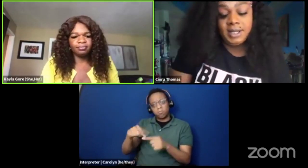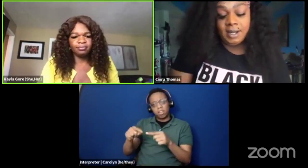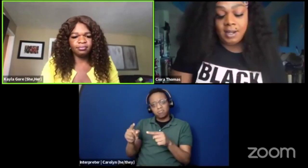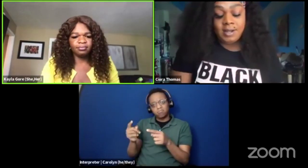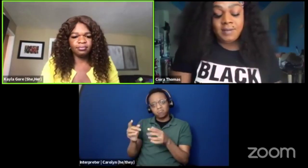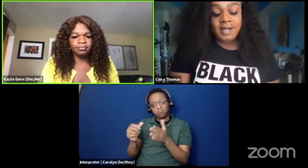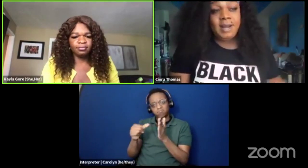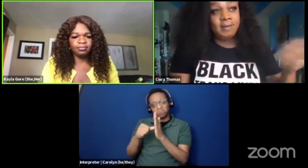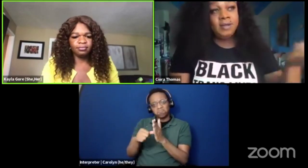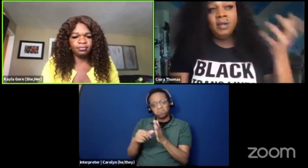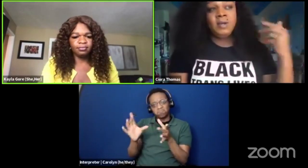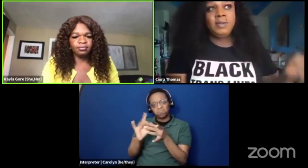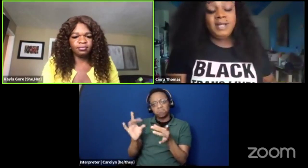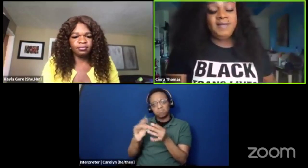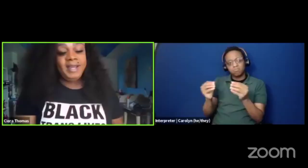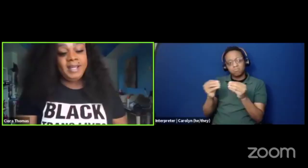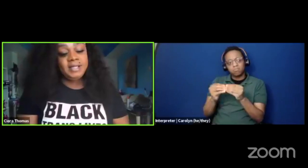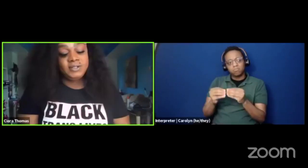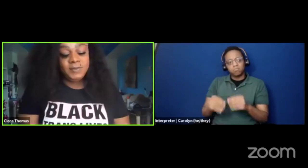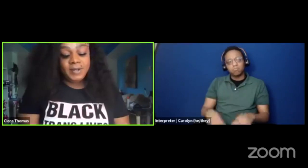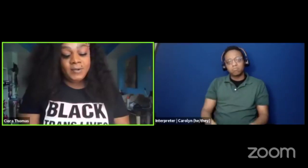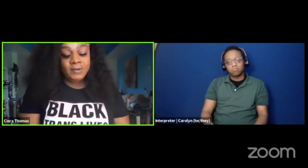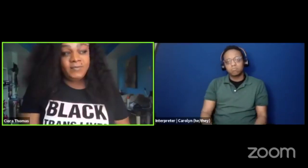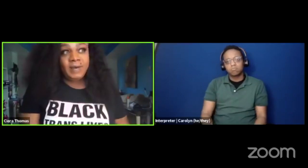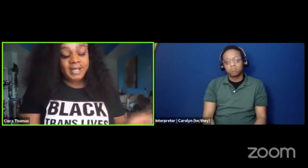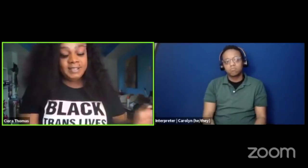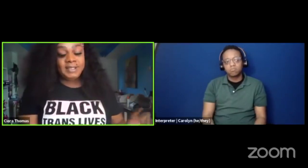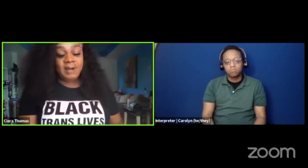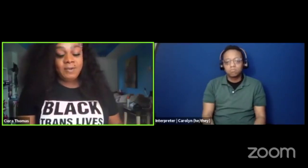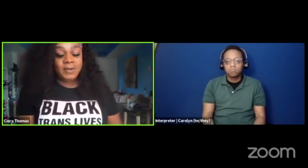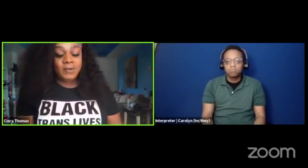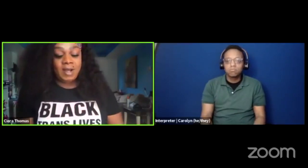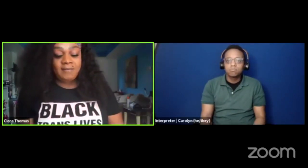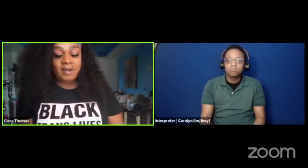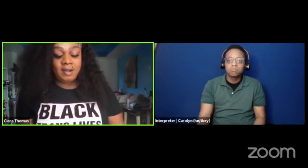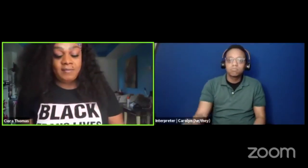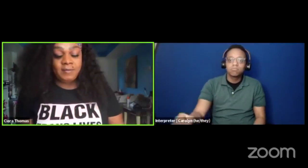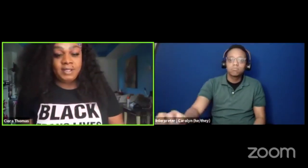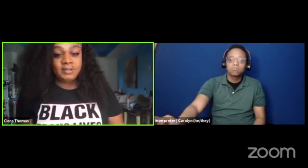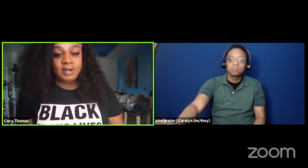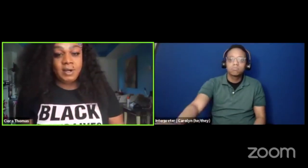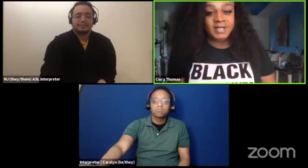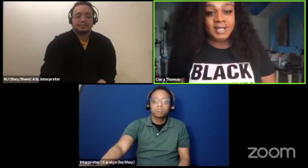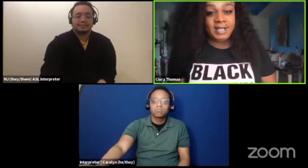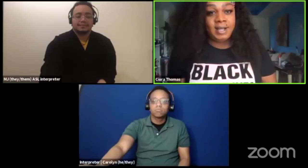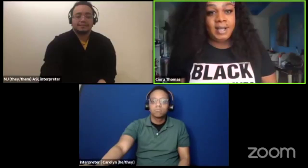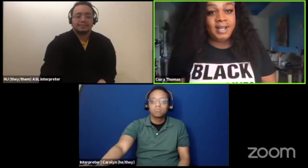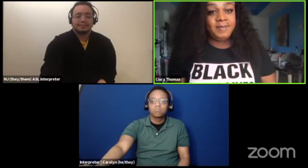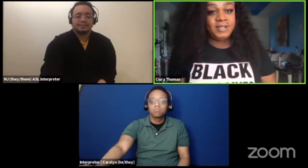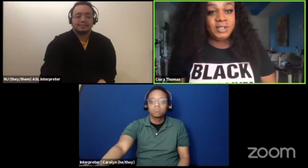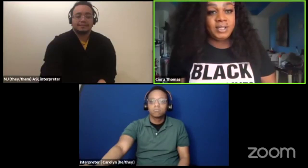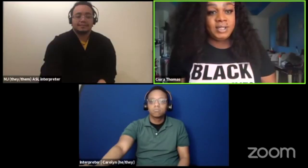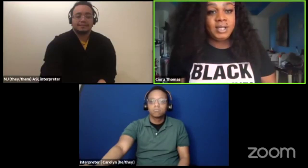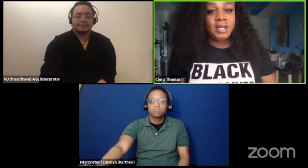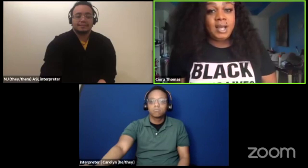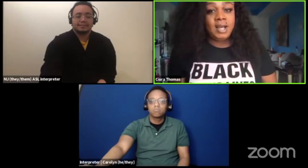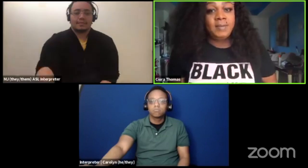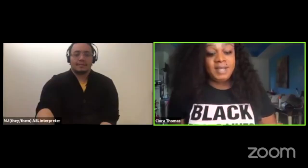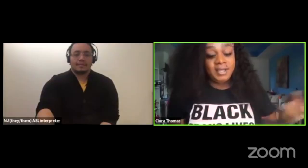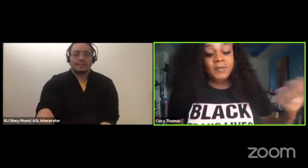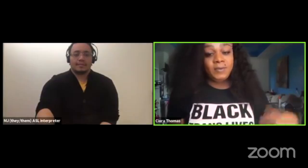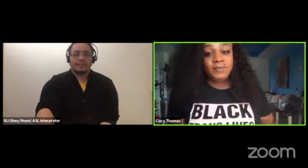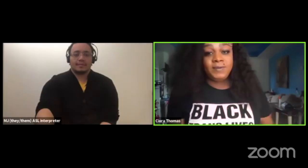Yeah, certainly. And I would like, if I can, just rebuttal before I get into that rebuttal off of what Zahara had